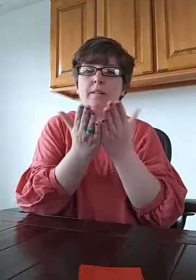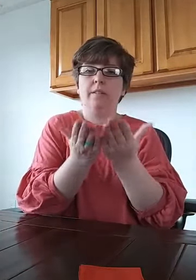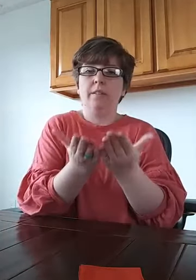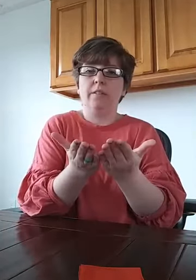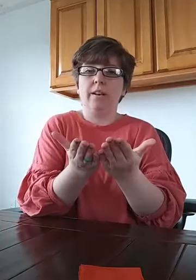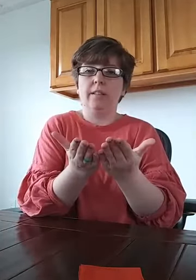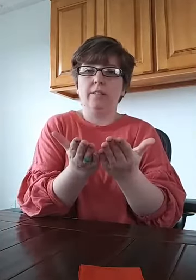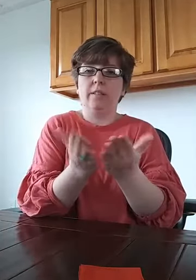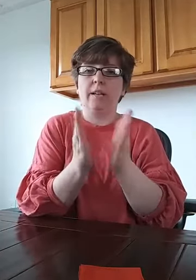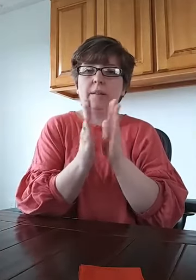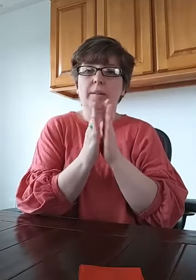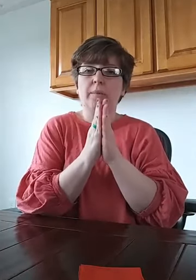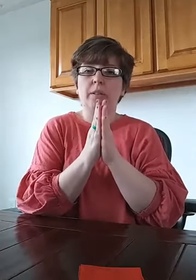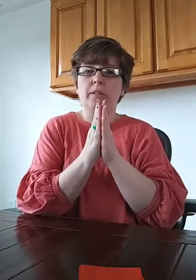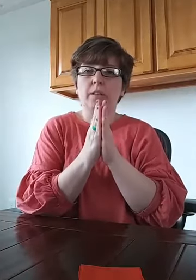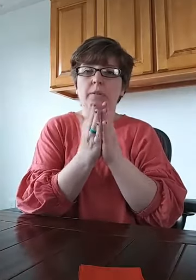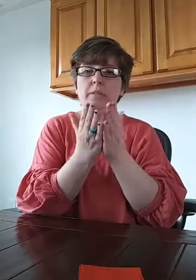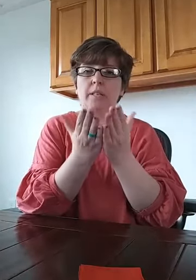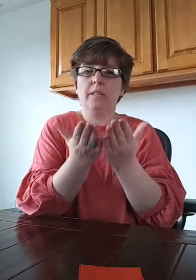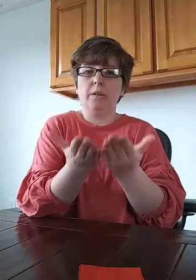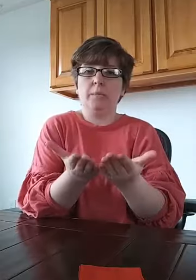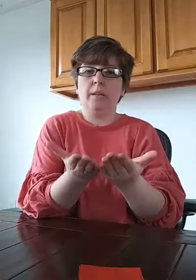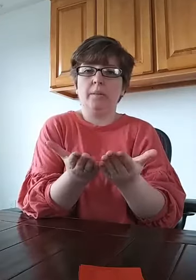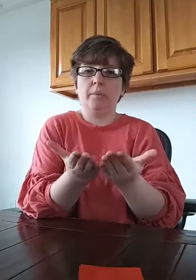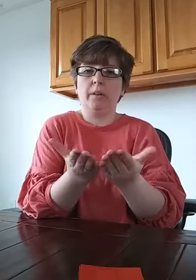your hands look like the book is closed and it's opening book